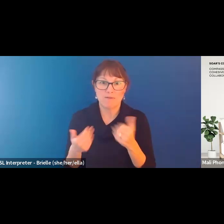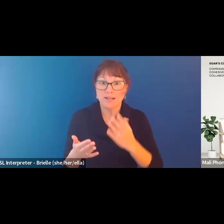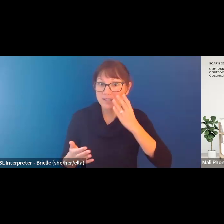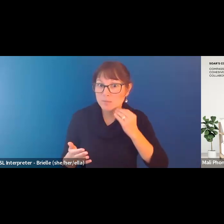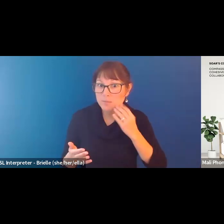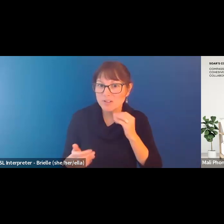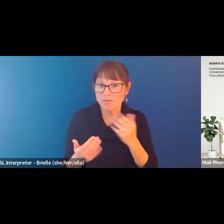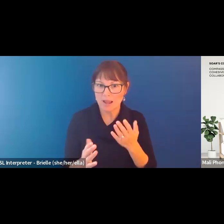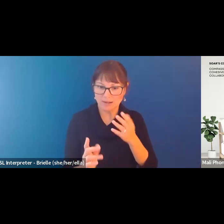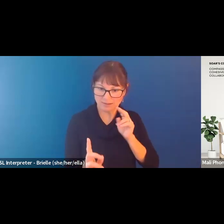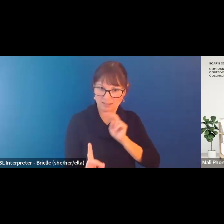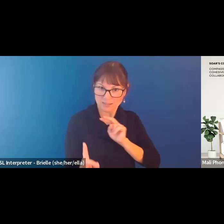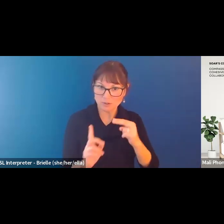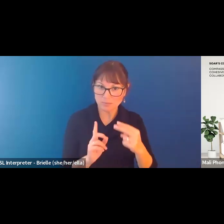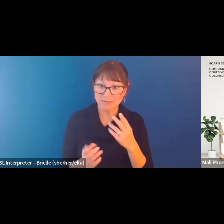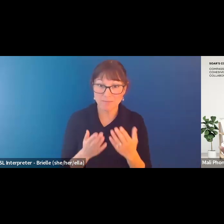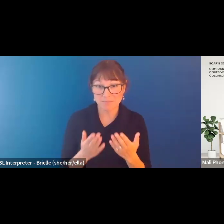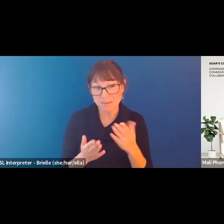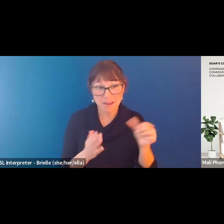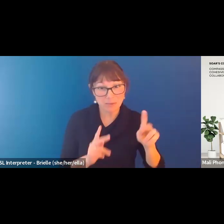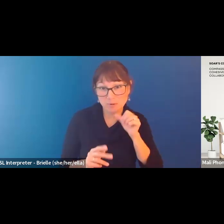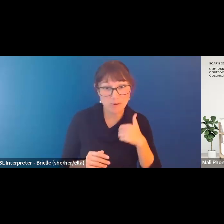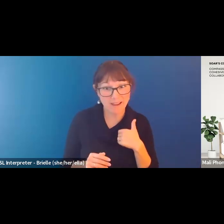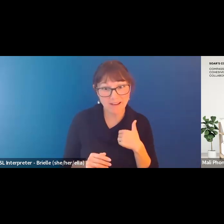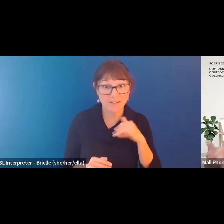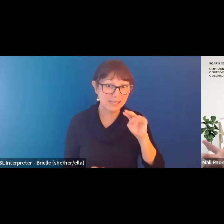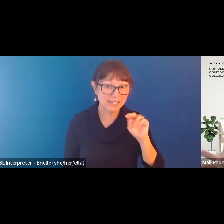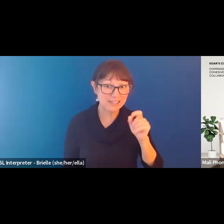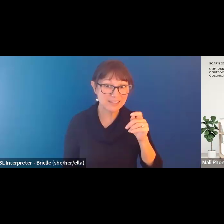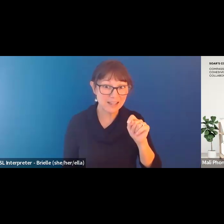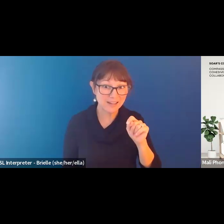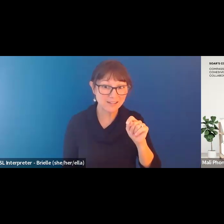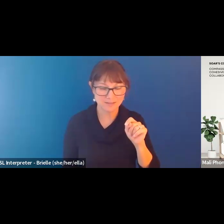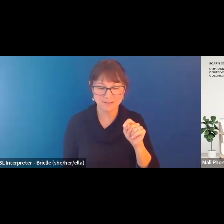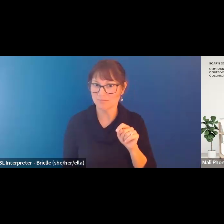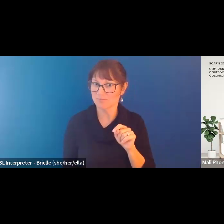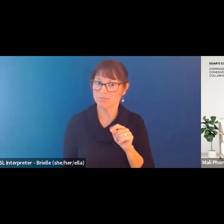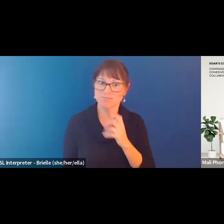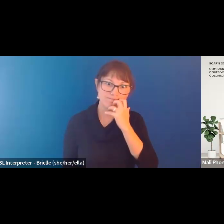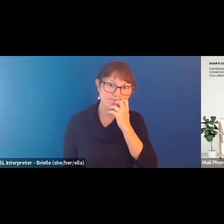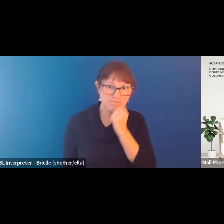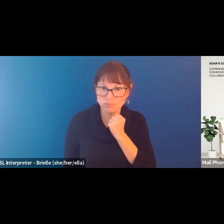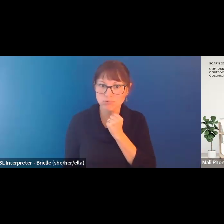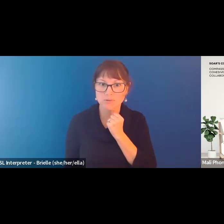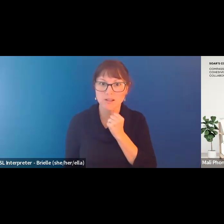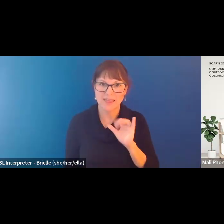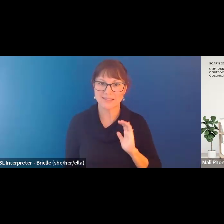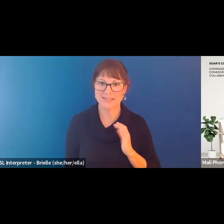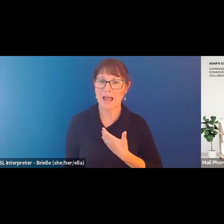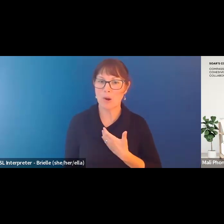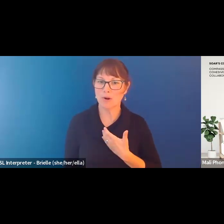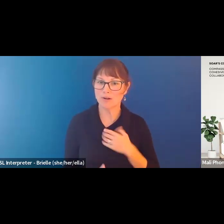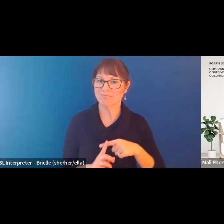others may not have, and that these insights, they're gold. That's our edge.